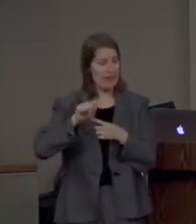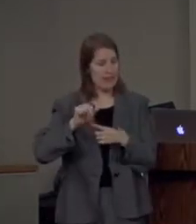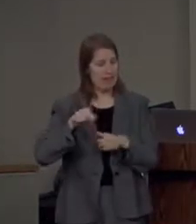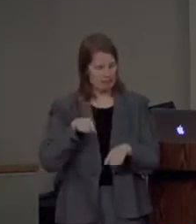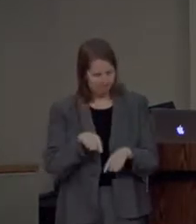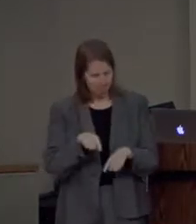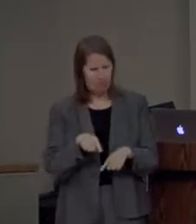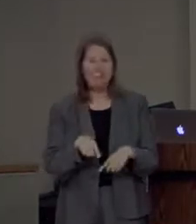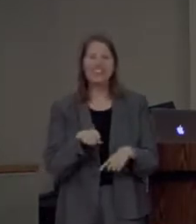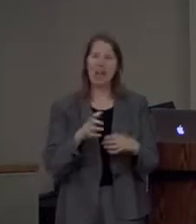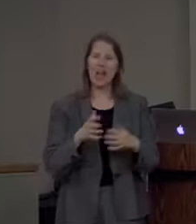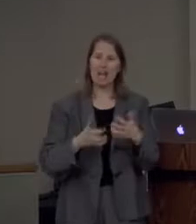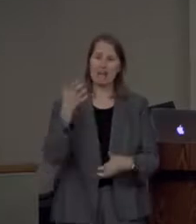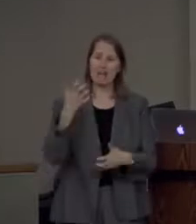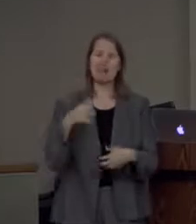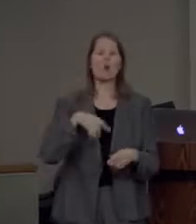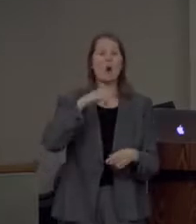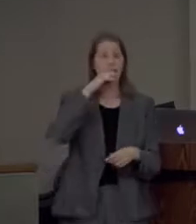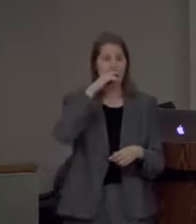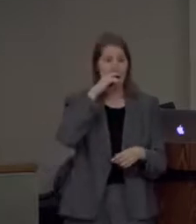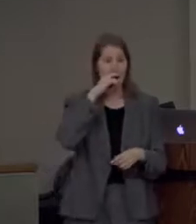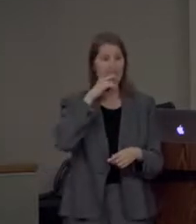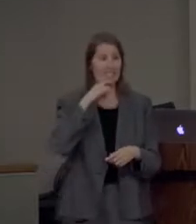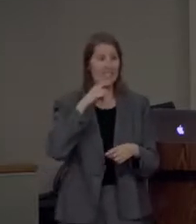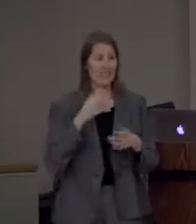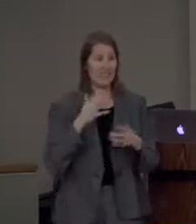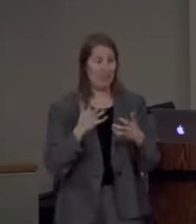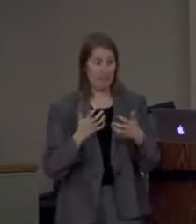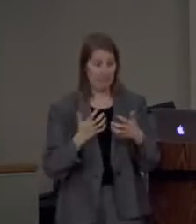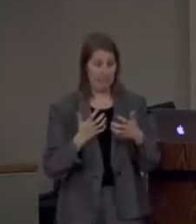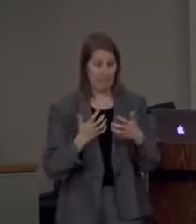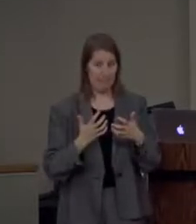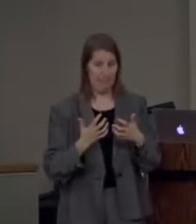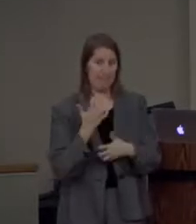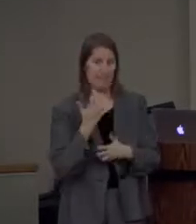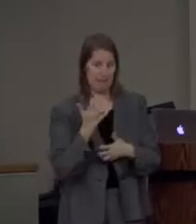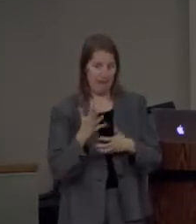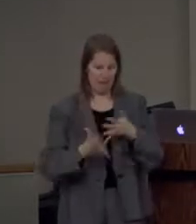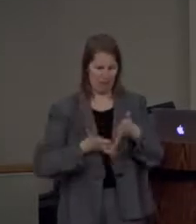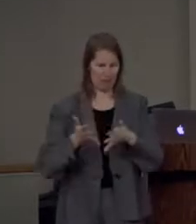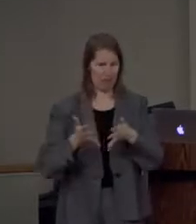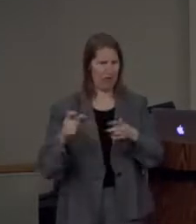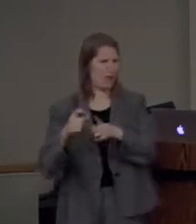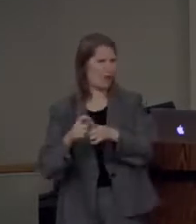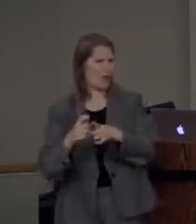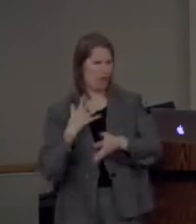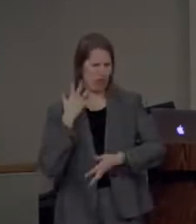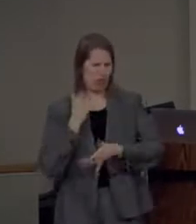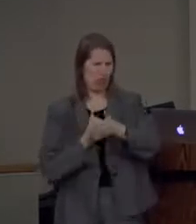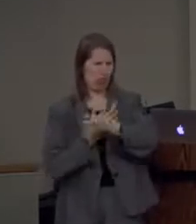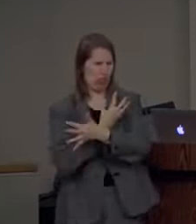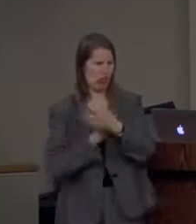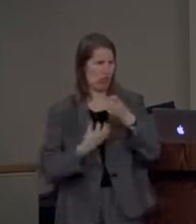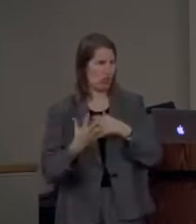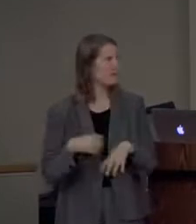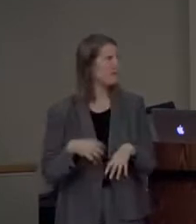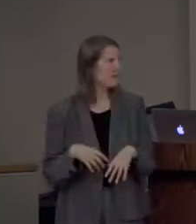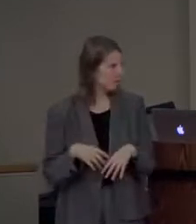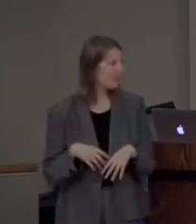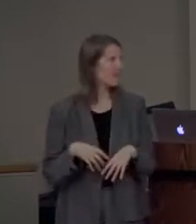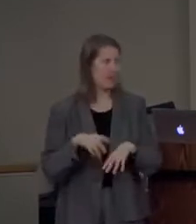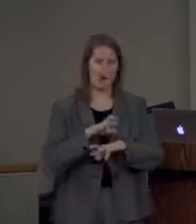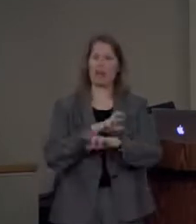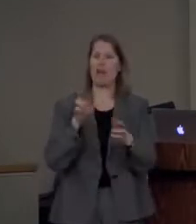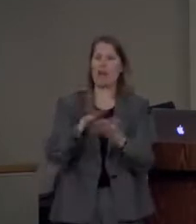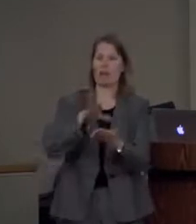That, the mismatch. When a child is literally mismatching the gesture and the word, that's when they're at the ready